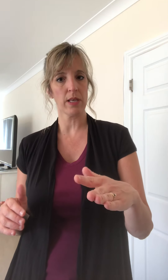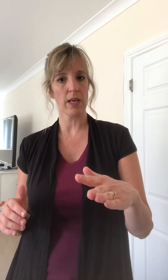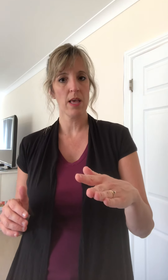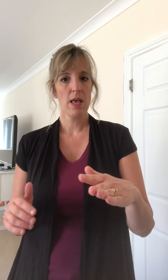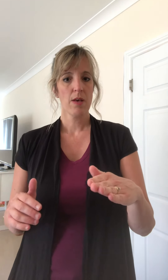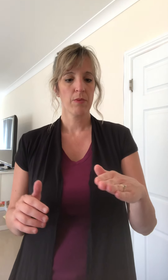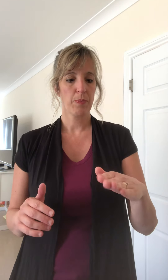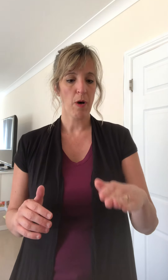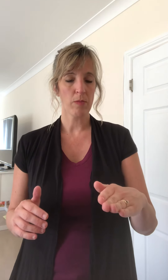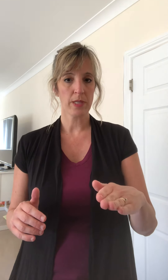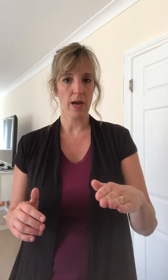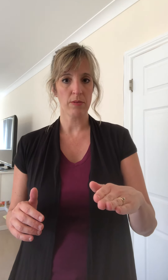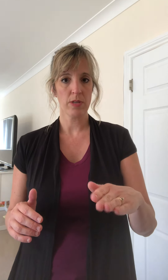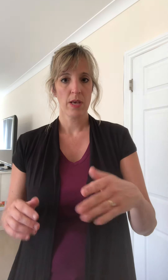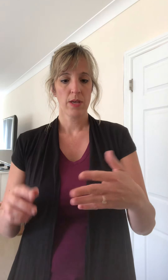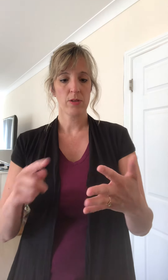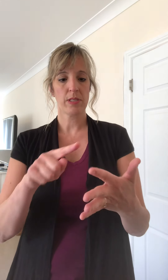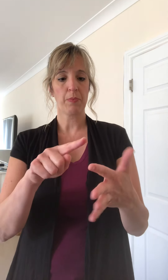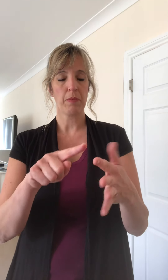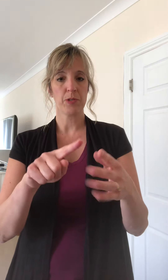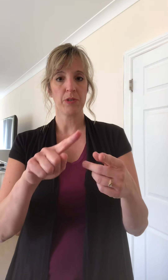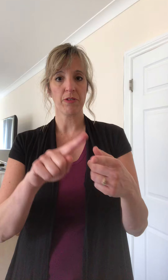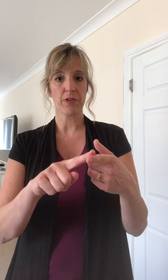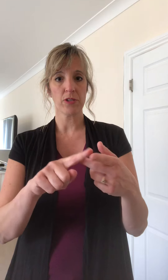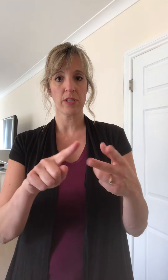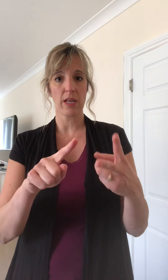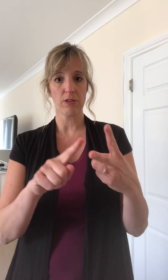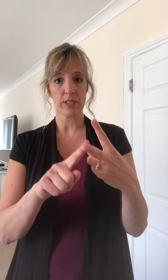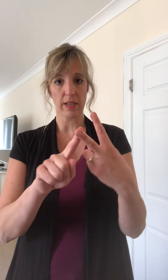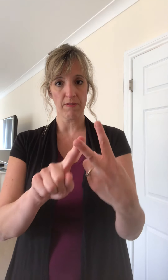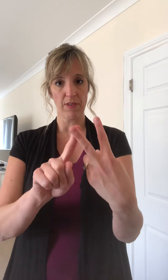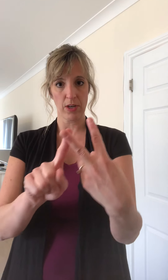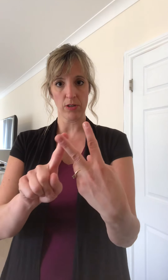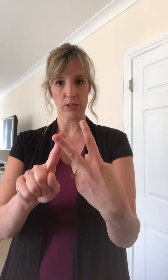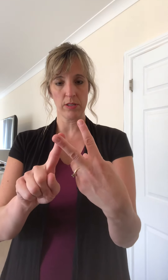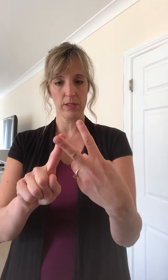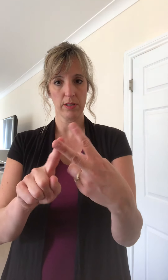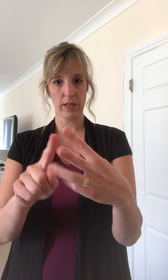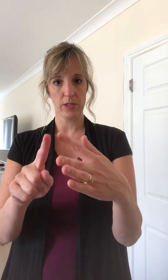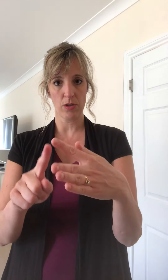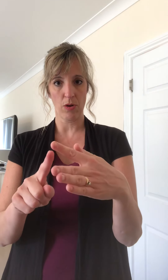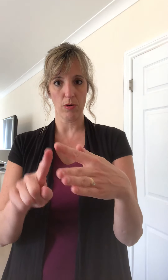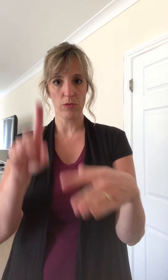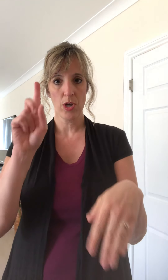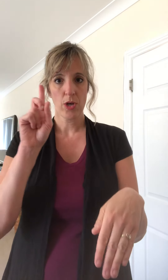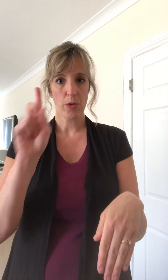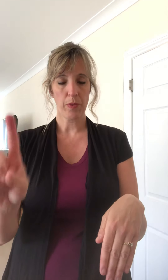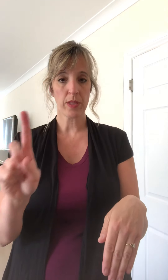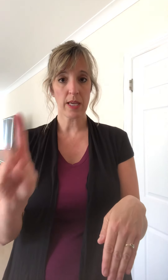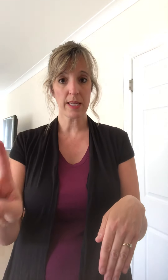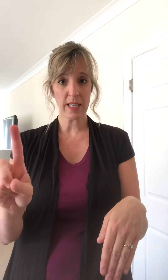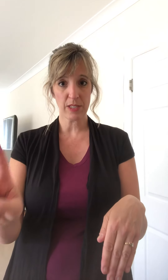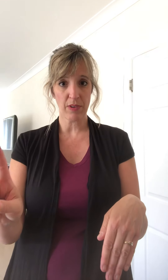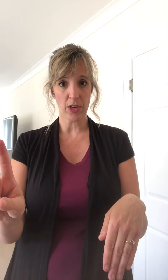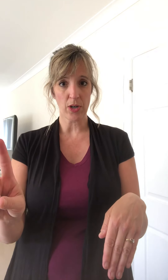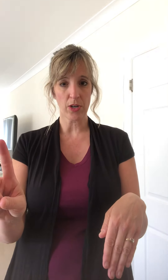say, with palm down. You separate between your first and your second fingers, like so. You put the index finger of